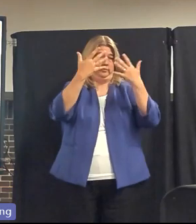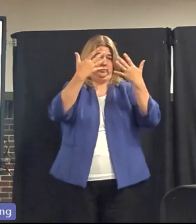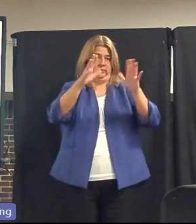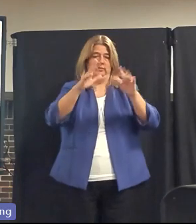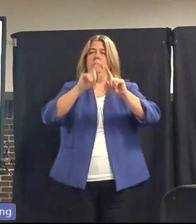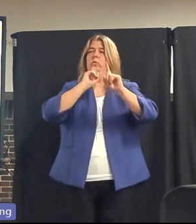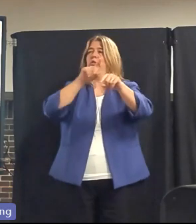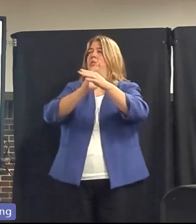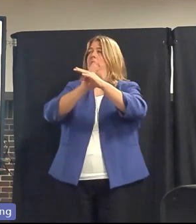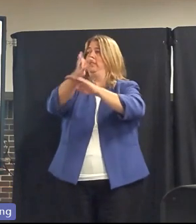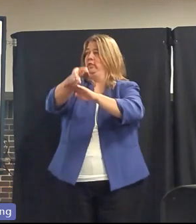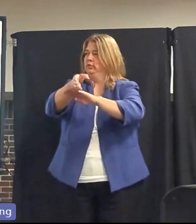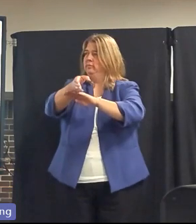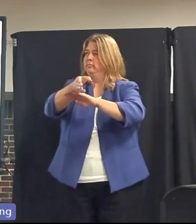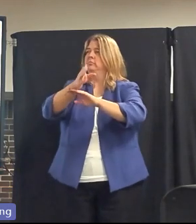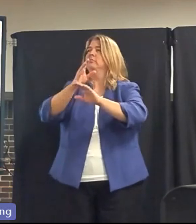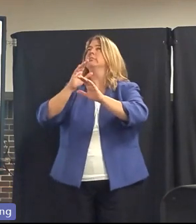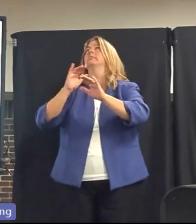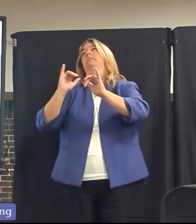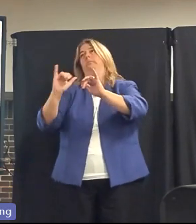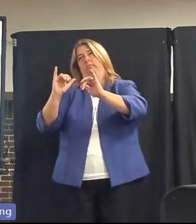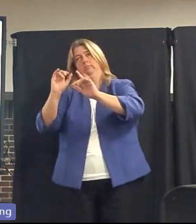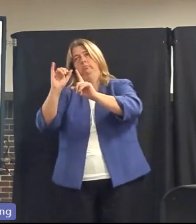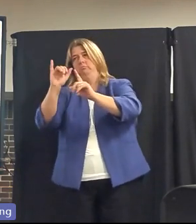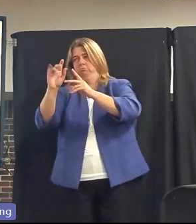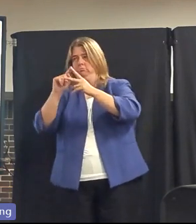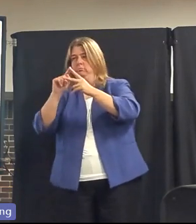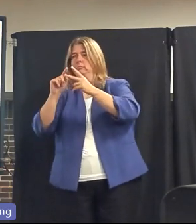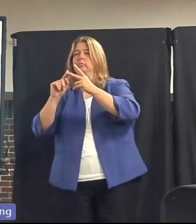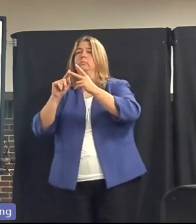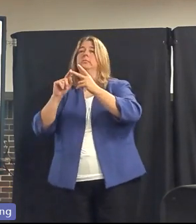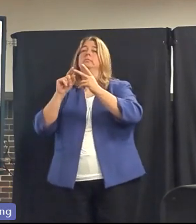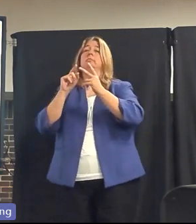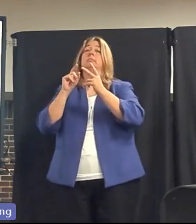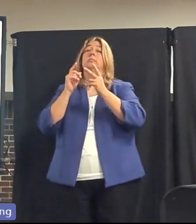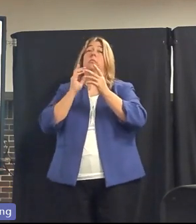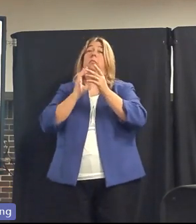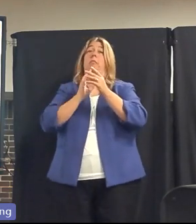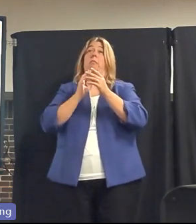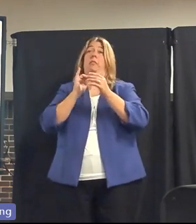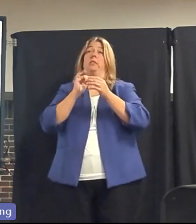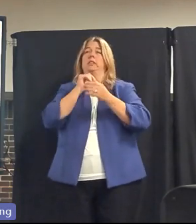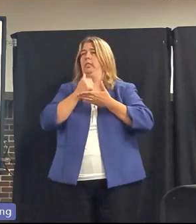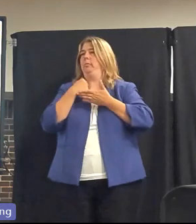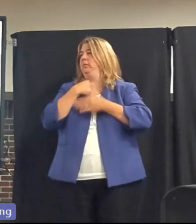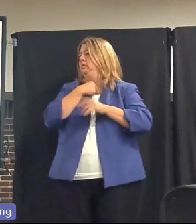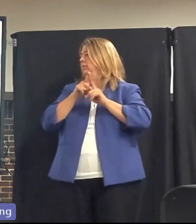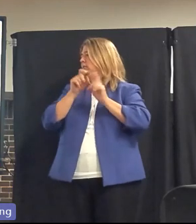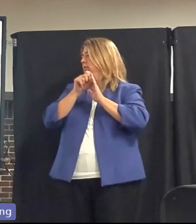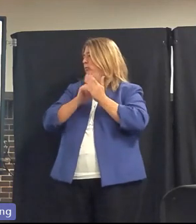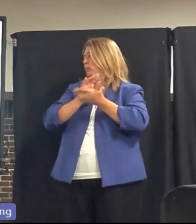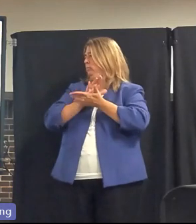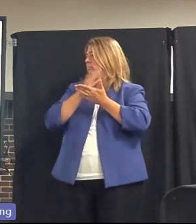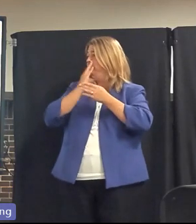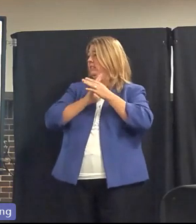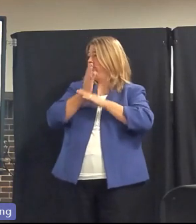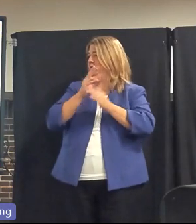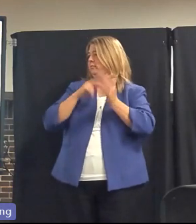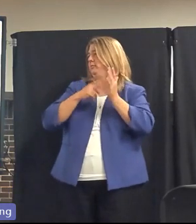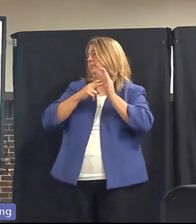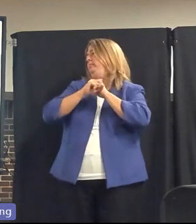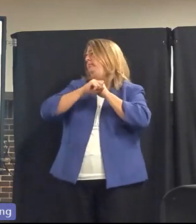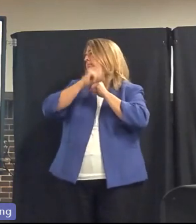the materials ordered prior to the training, but they would not let us do that until after the training was done. The second piece of that, so that